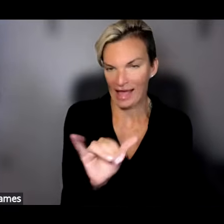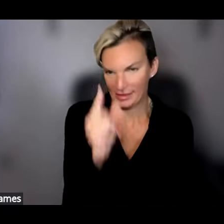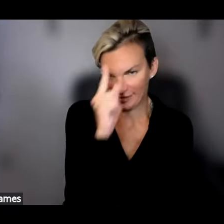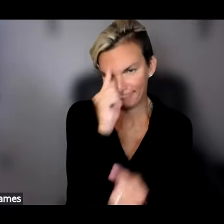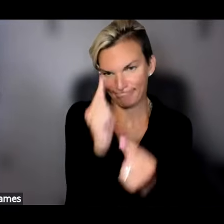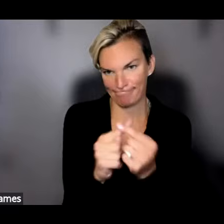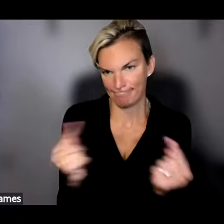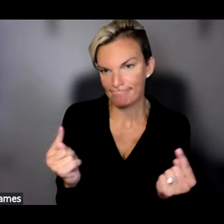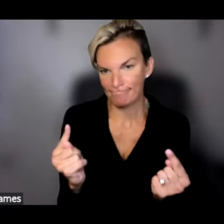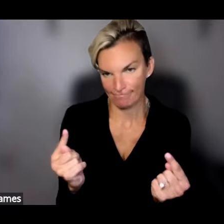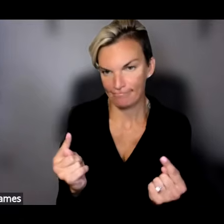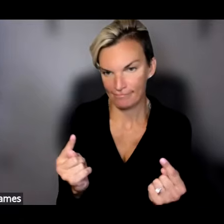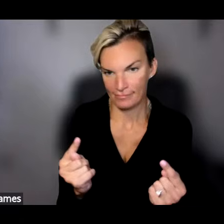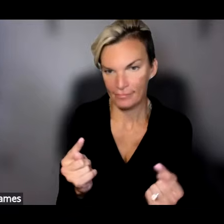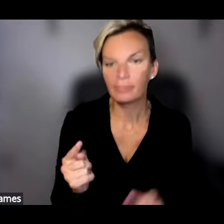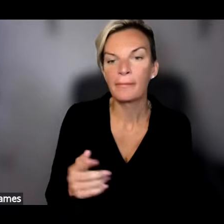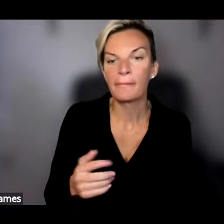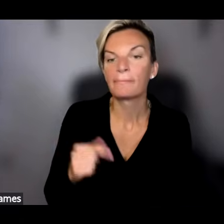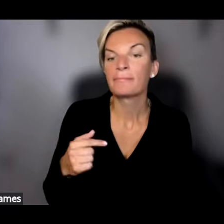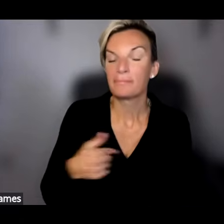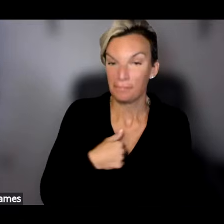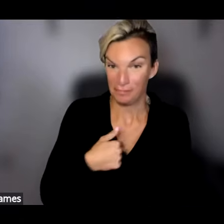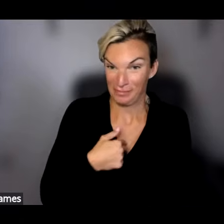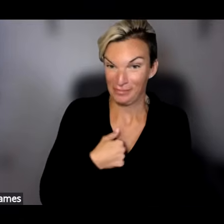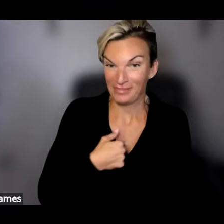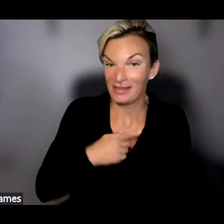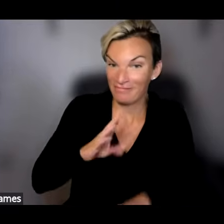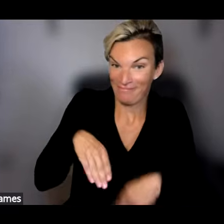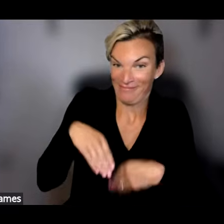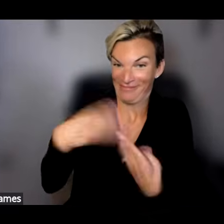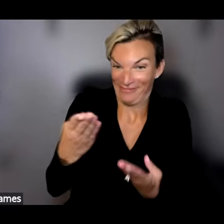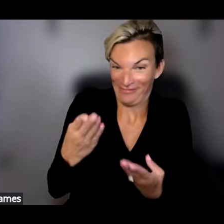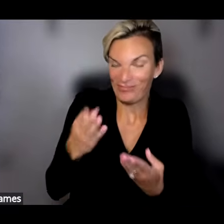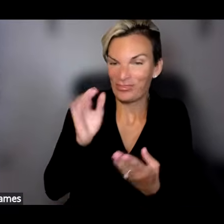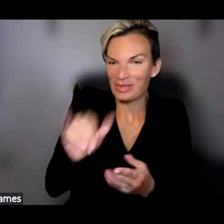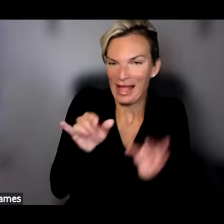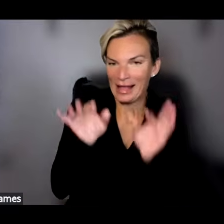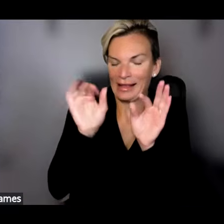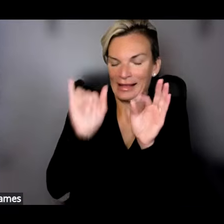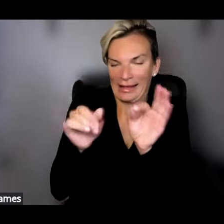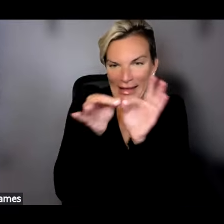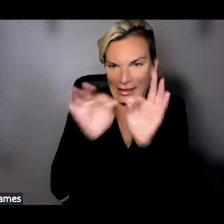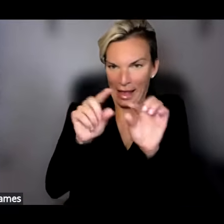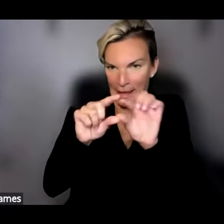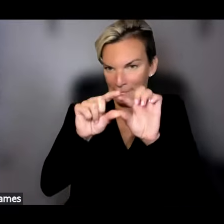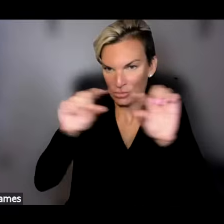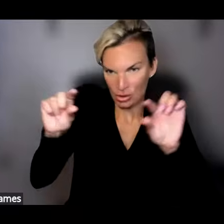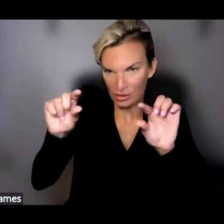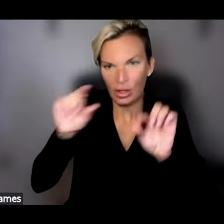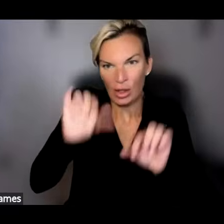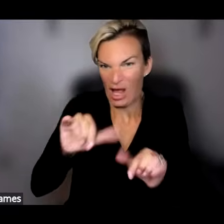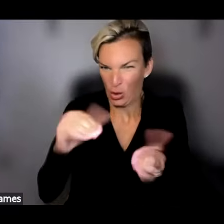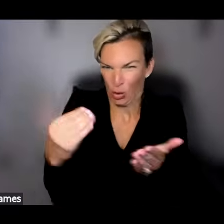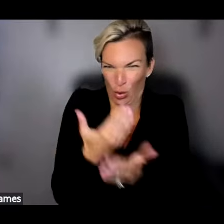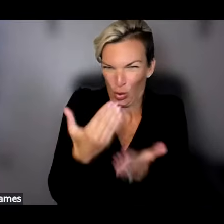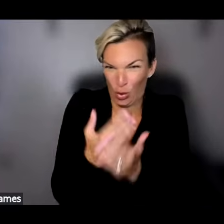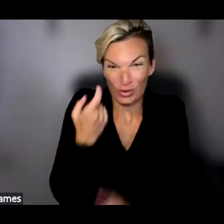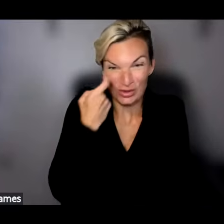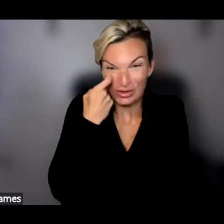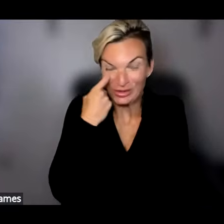the changes that I proposed are changes to the caption. The caption is a new thing. It's never existed before. And